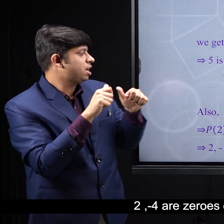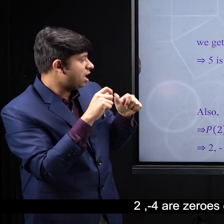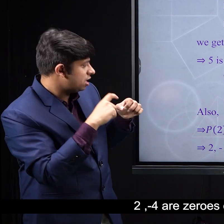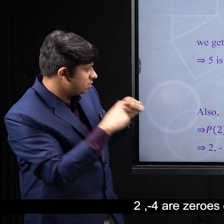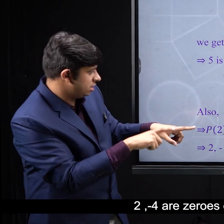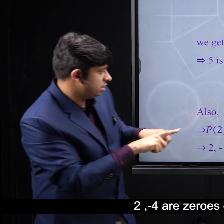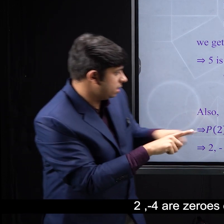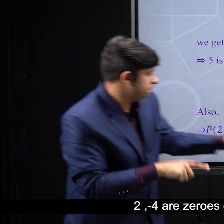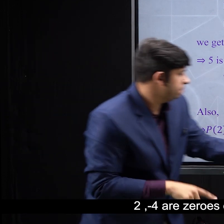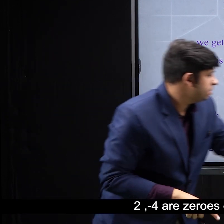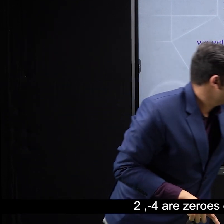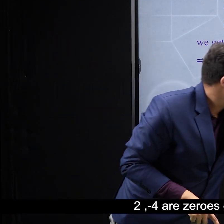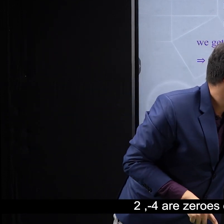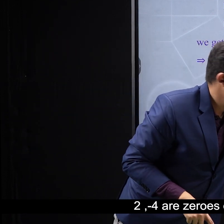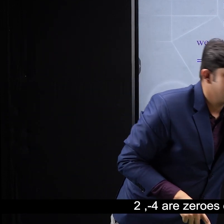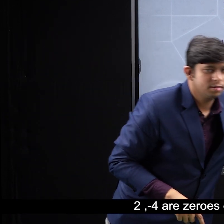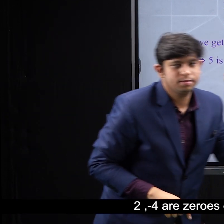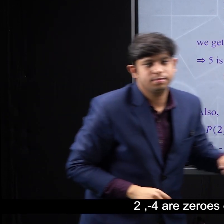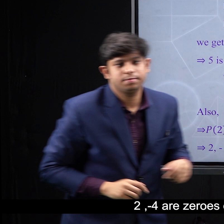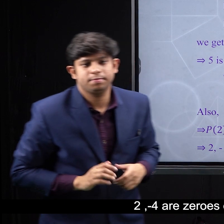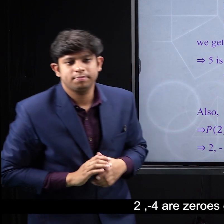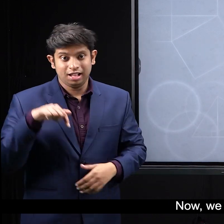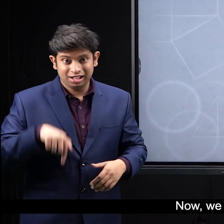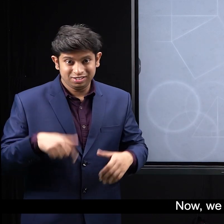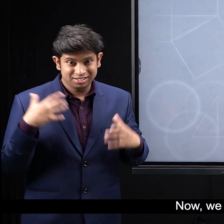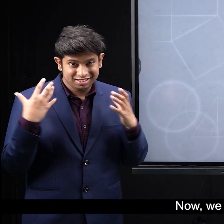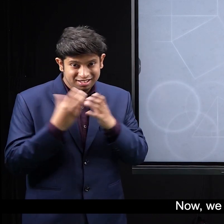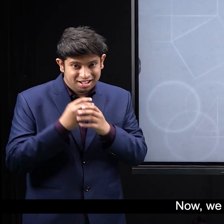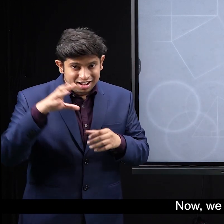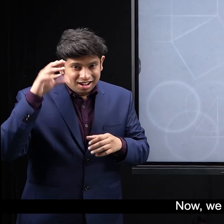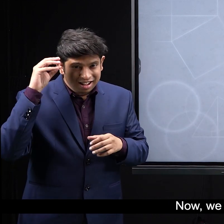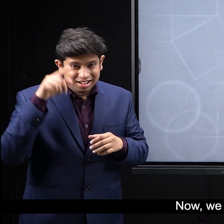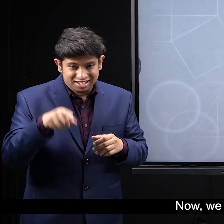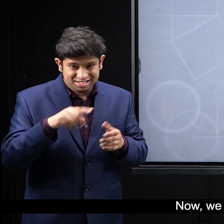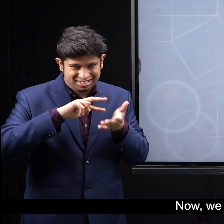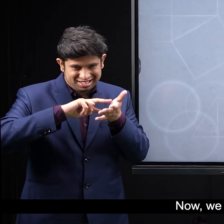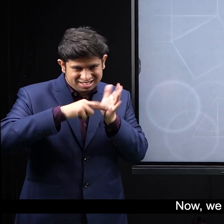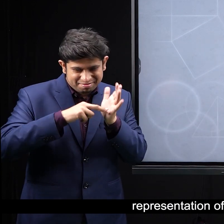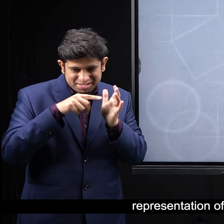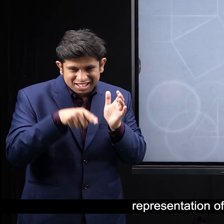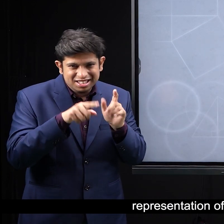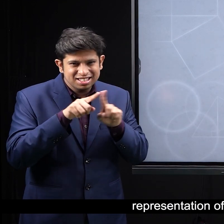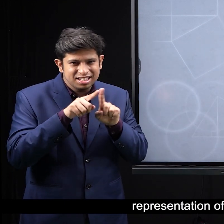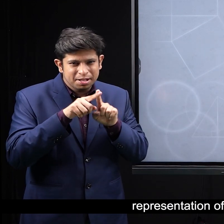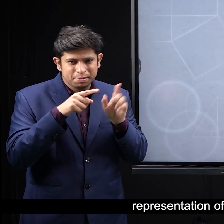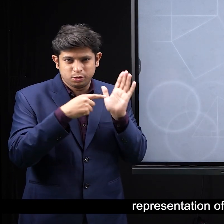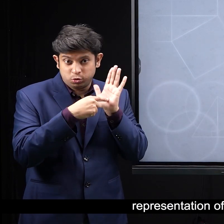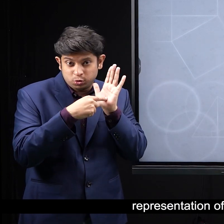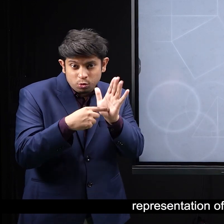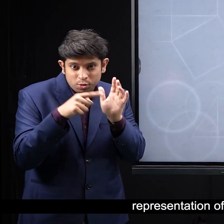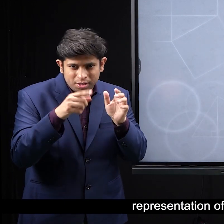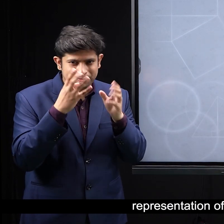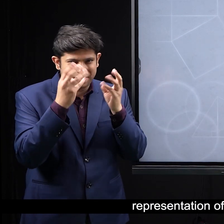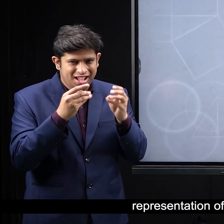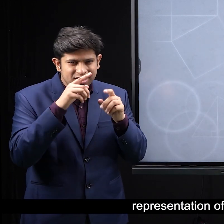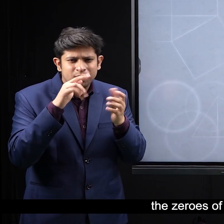is equal to x square minus 2x plus 8. Now, we will learn the geometrical representation of polynomials, where we can show the zeros